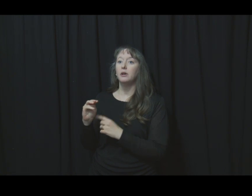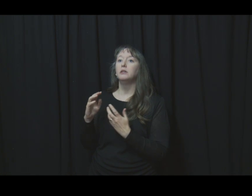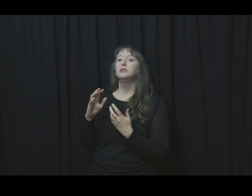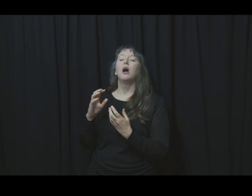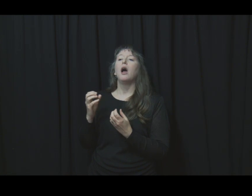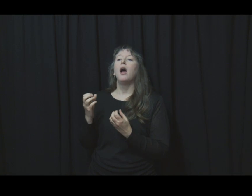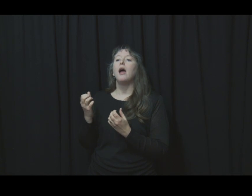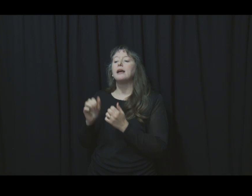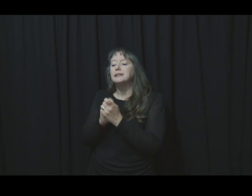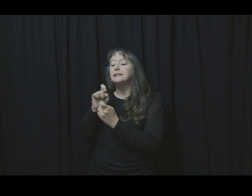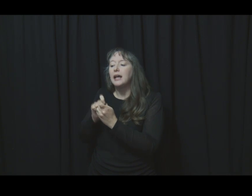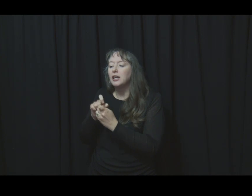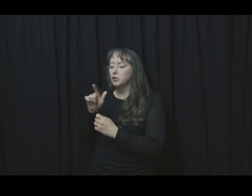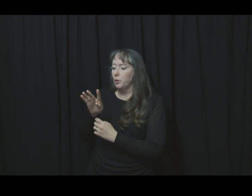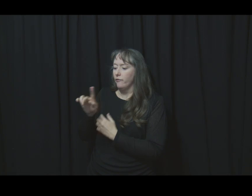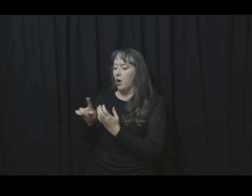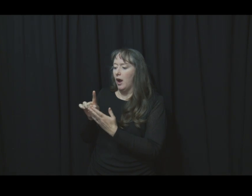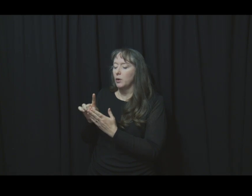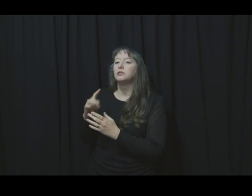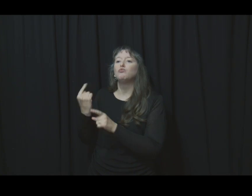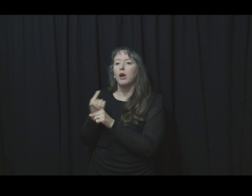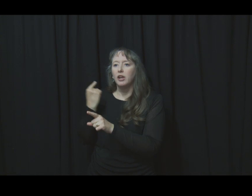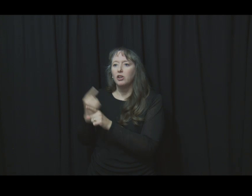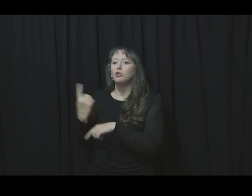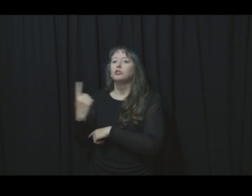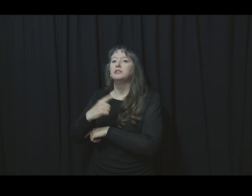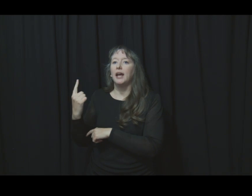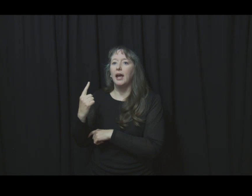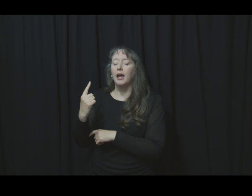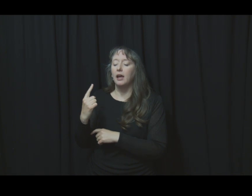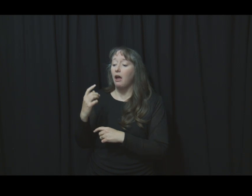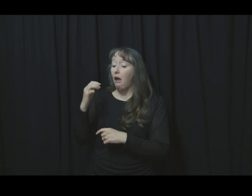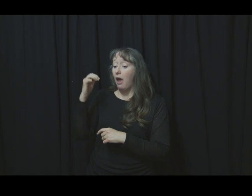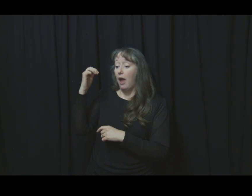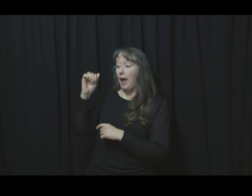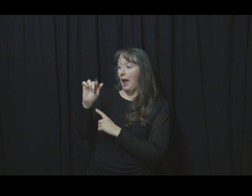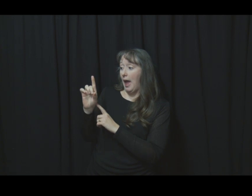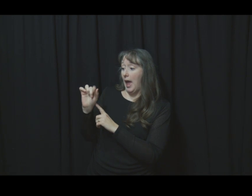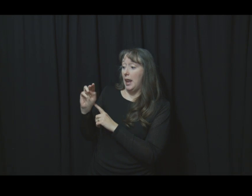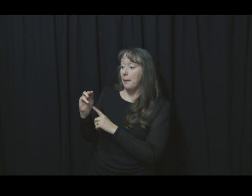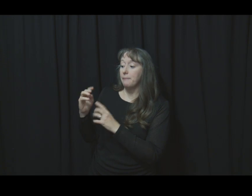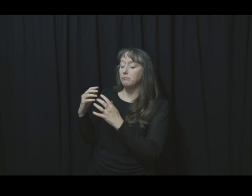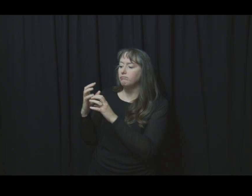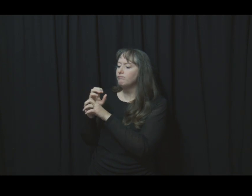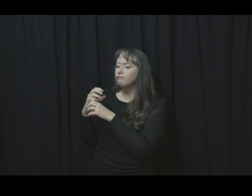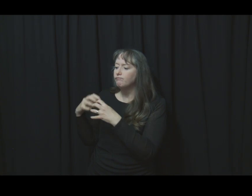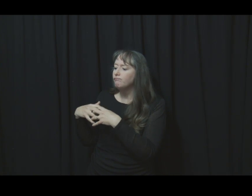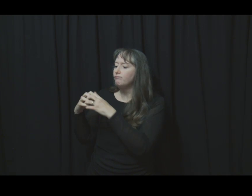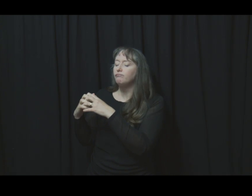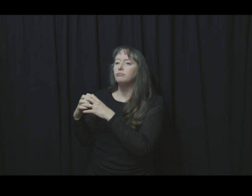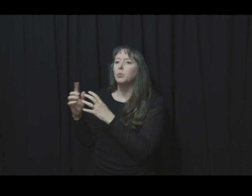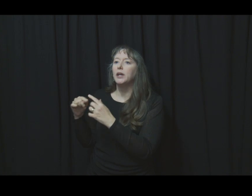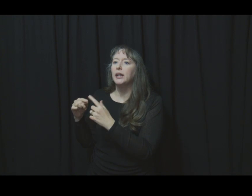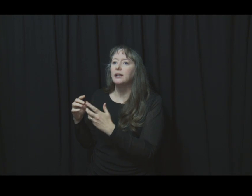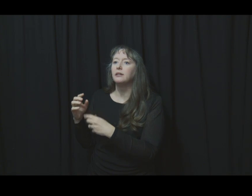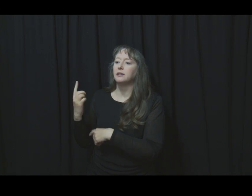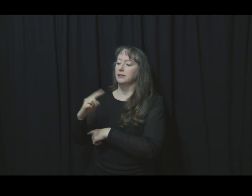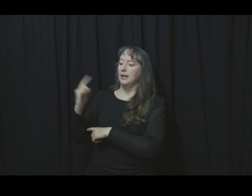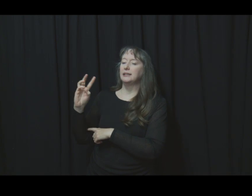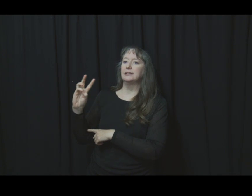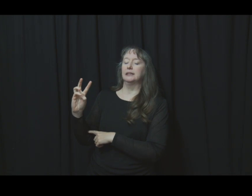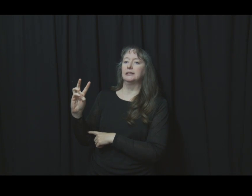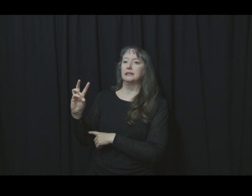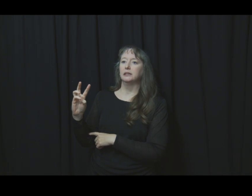ordinary day. Adam was made on day 6. And so when you add up all those genealogies specifically given in the Bible, yeah, from